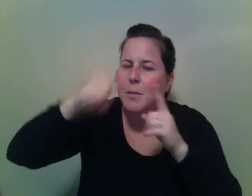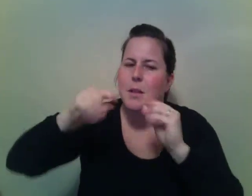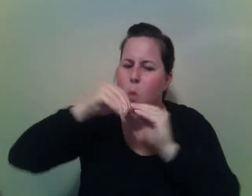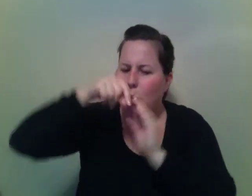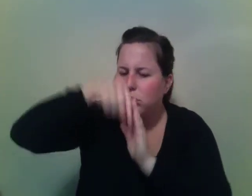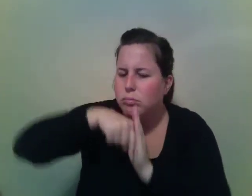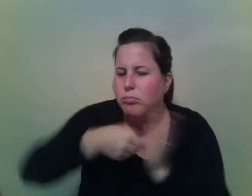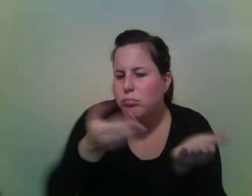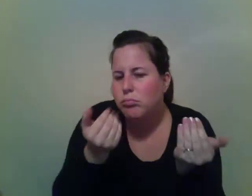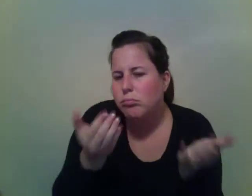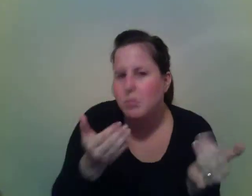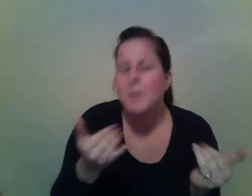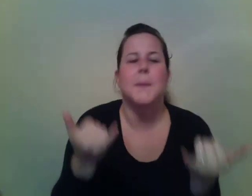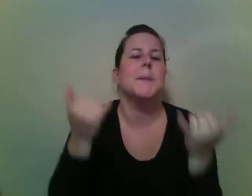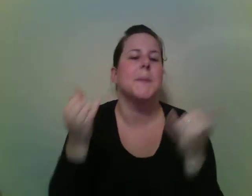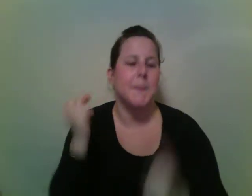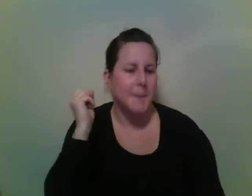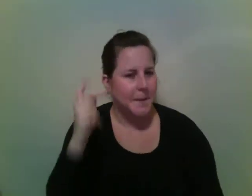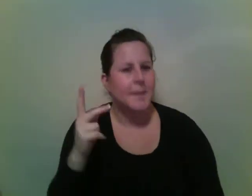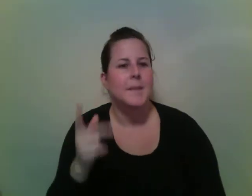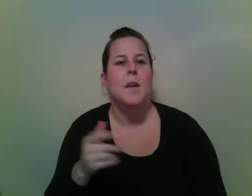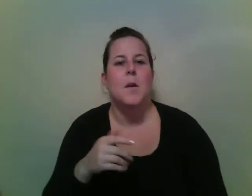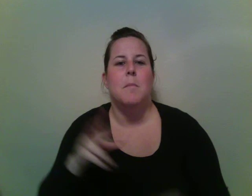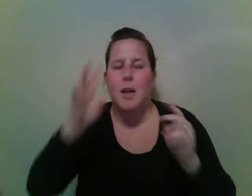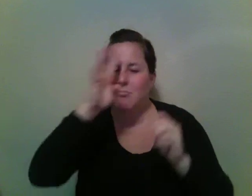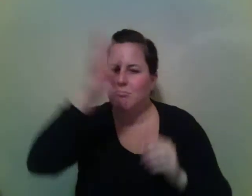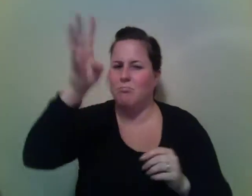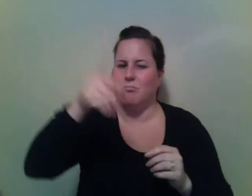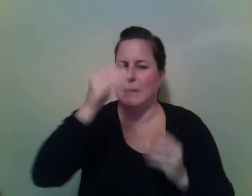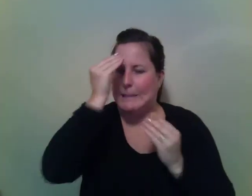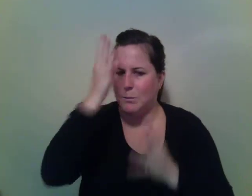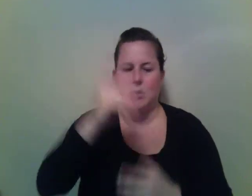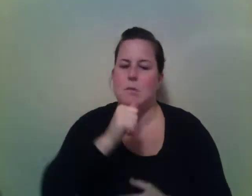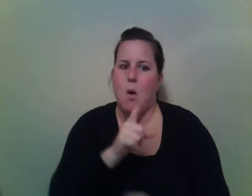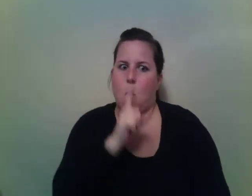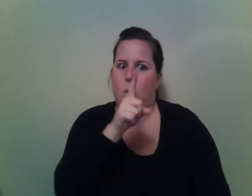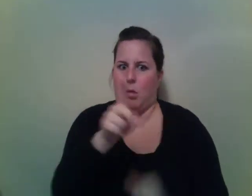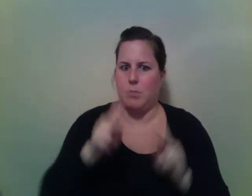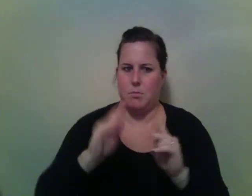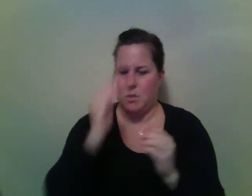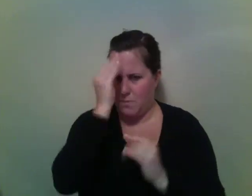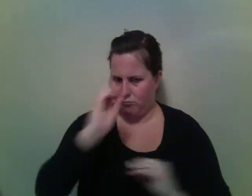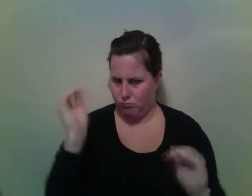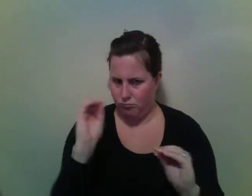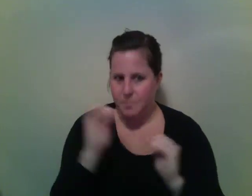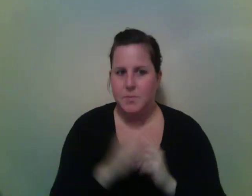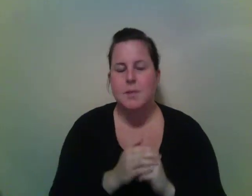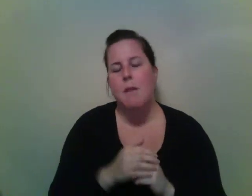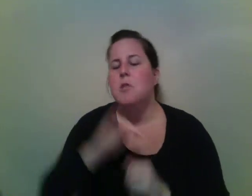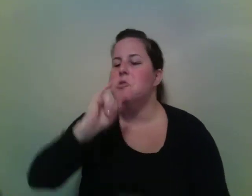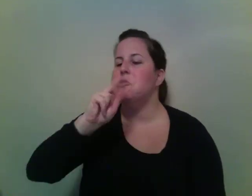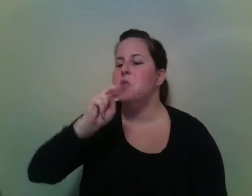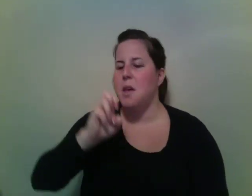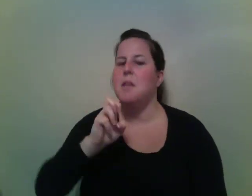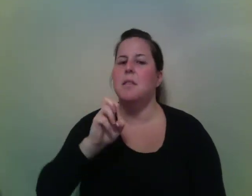this. So here's, again, my little hypothetical Jane and her 9,000 overall group volume. And remember, she